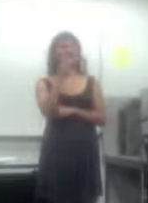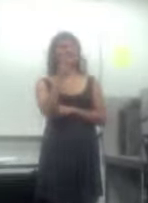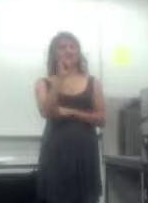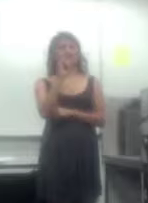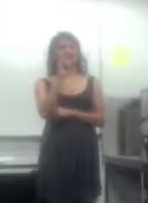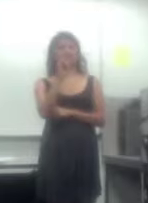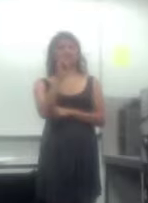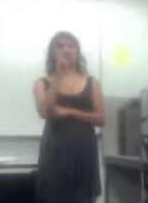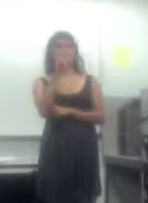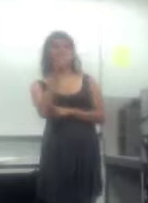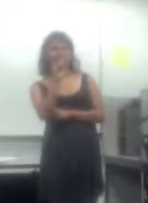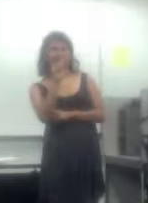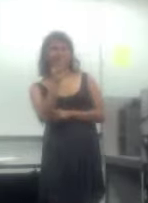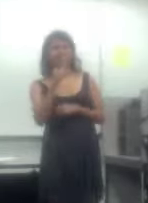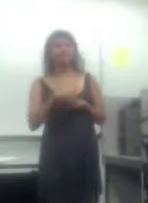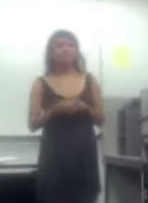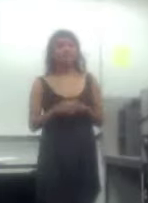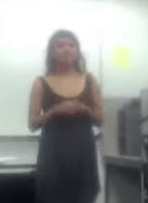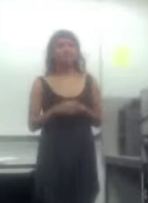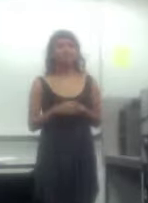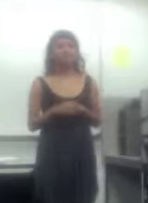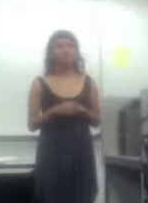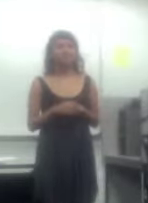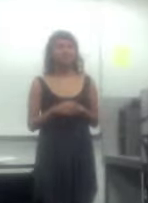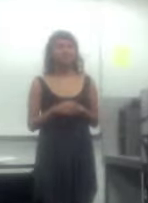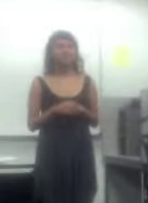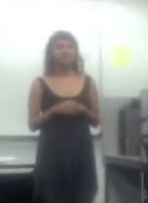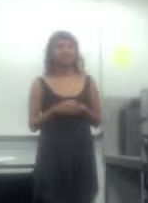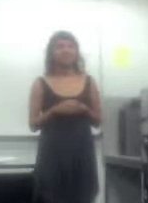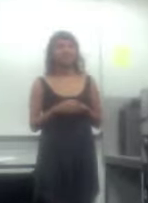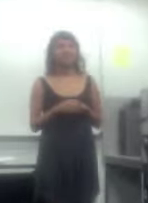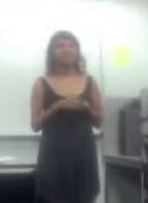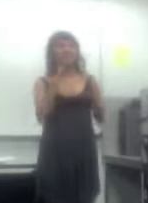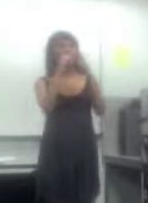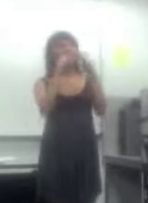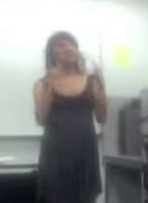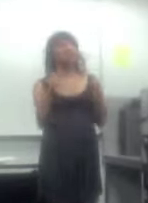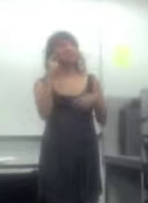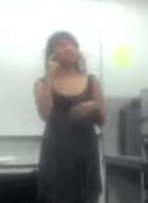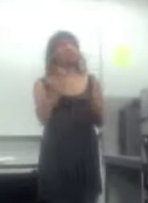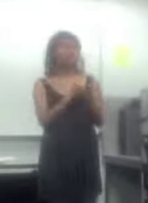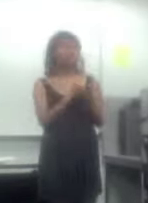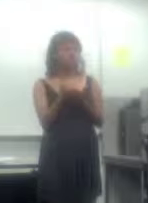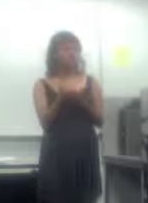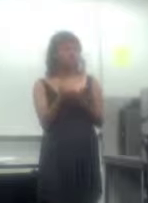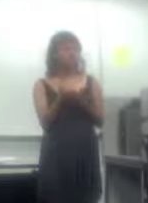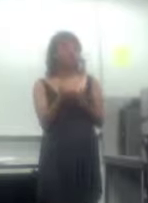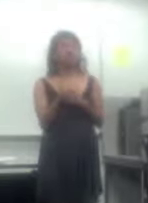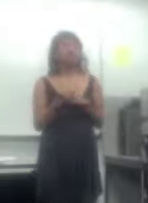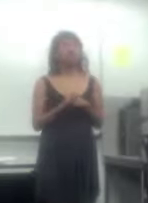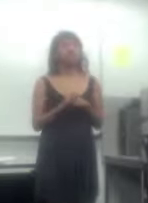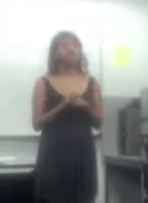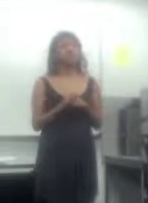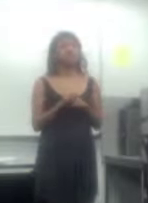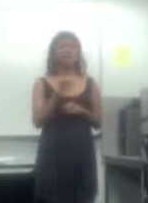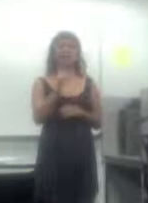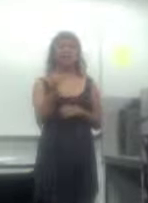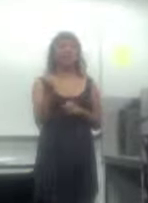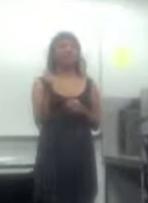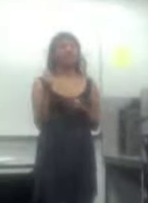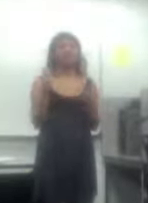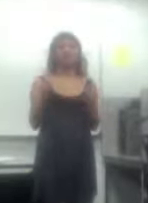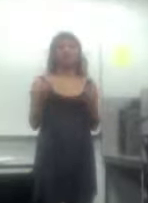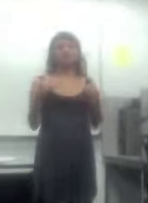It is a week-long hockey camp for any individual with hearing loss throughout the